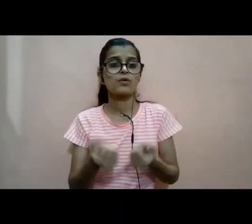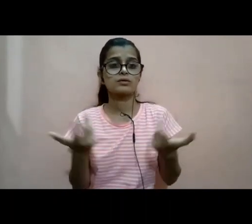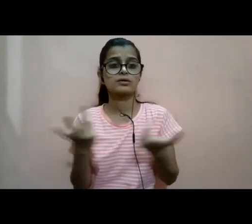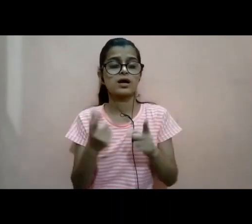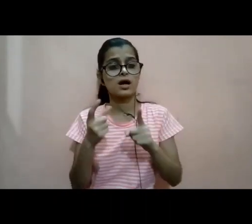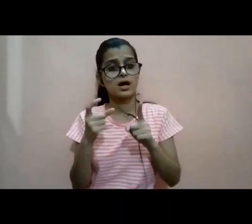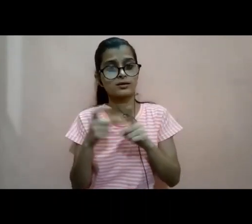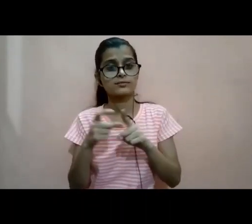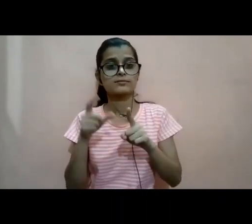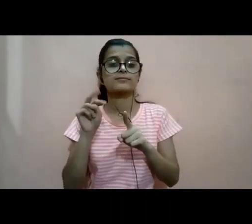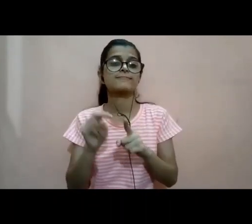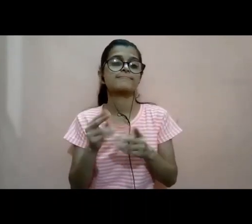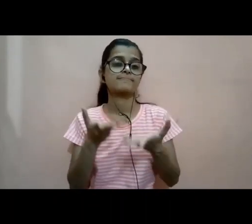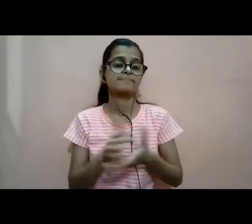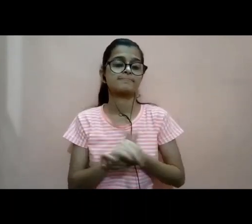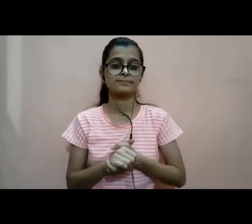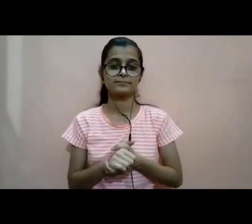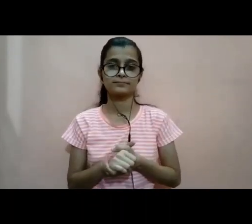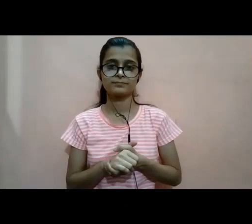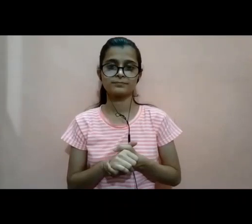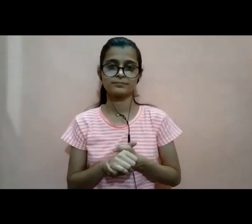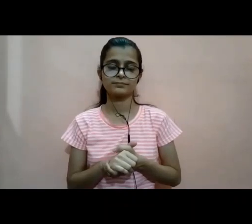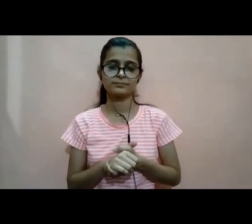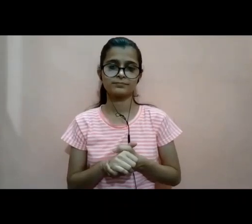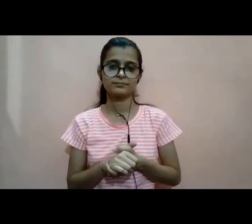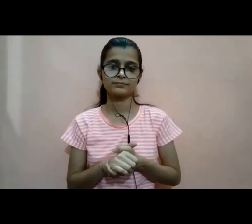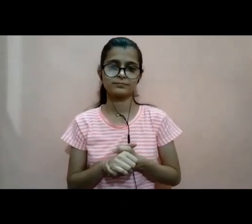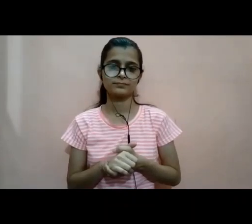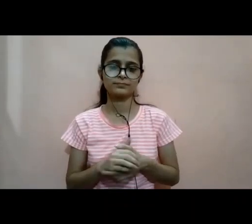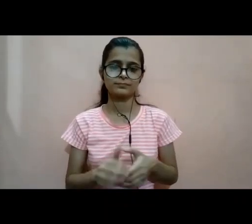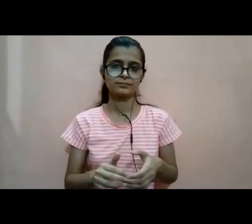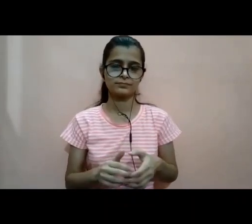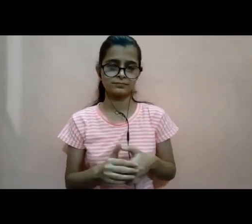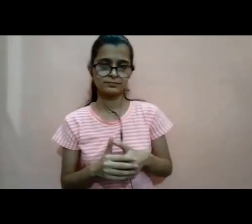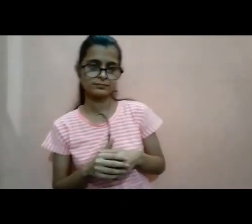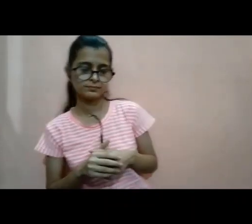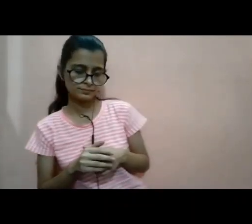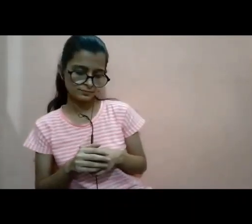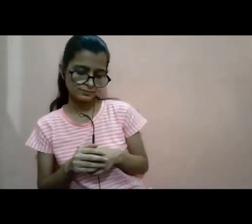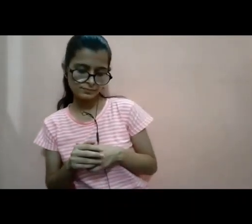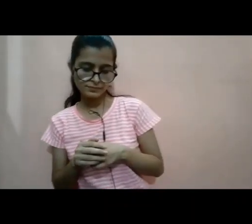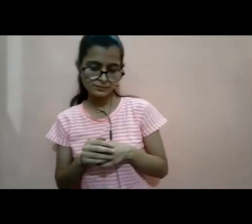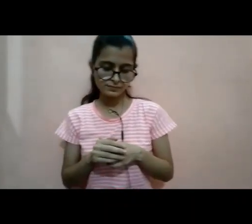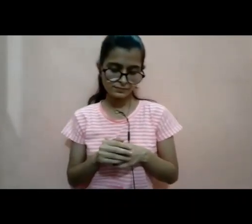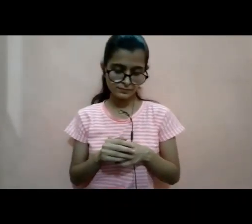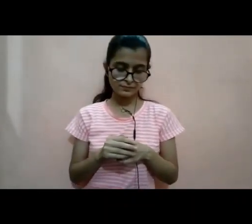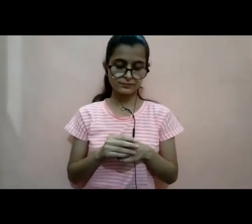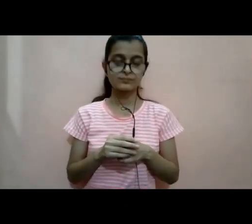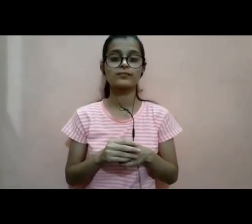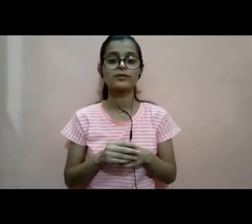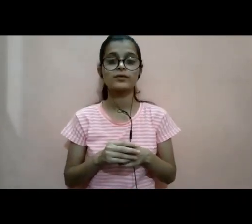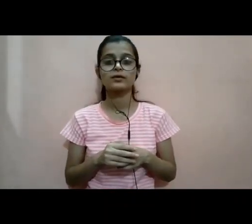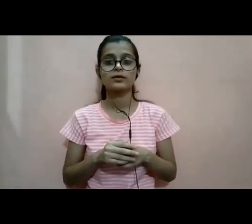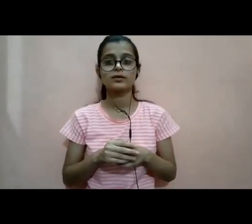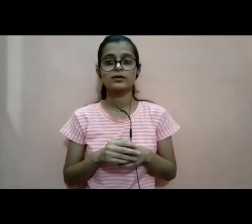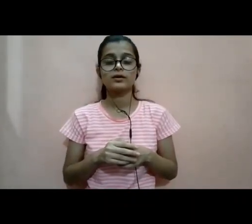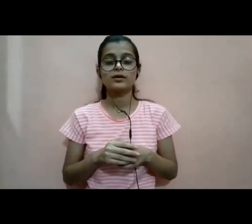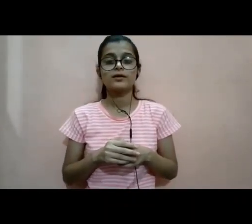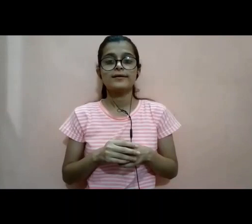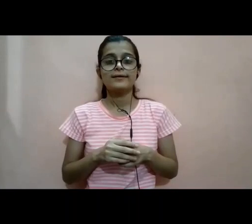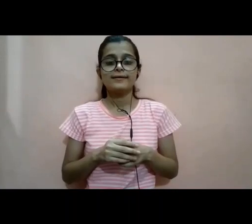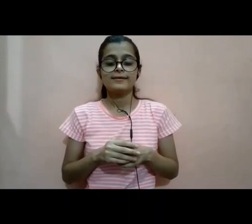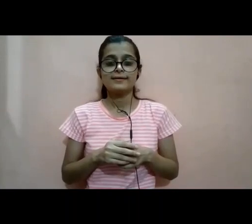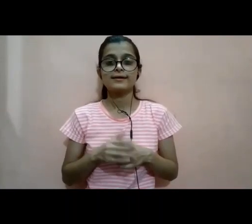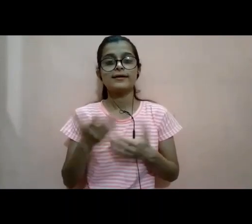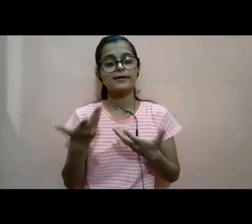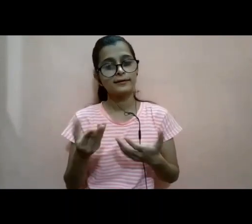Now, one of the most well-written writers, particularly in the UK, around what we might call the sociology of emotion is a wonderful